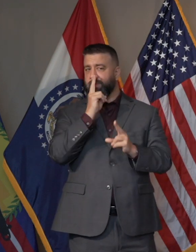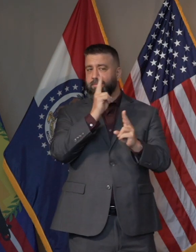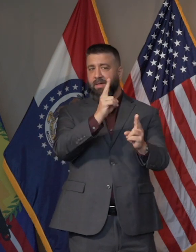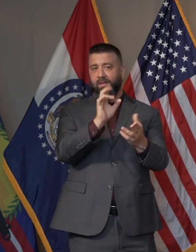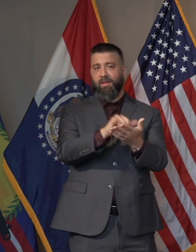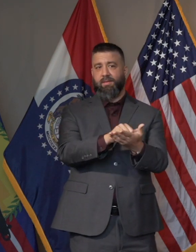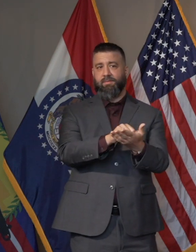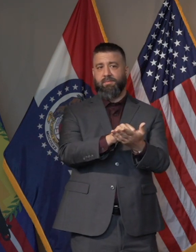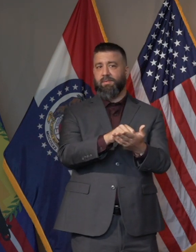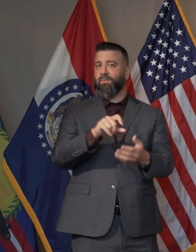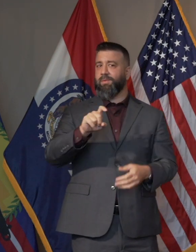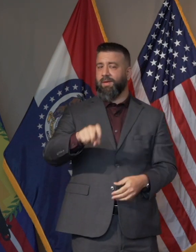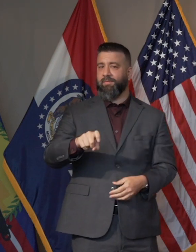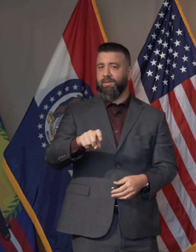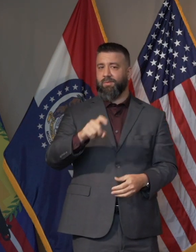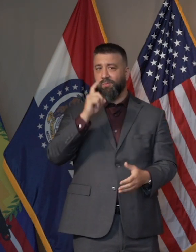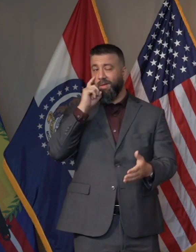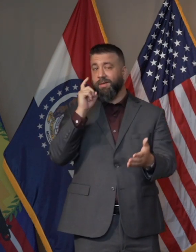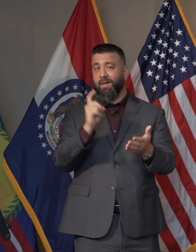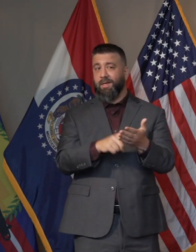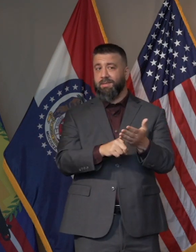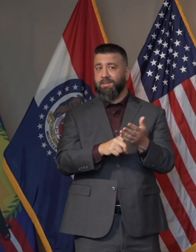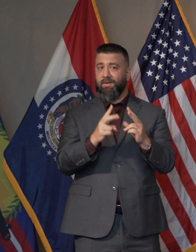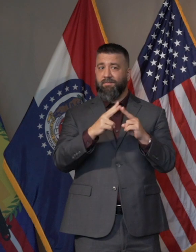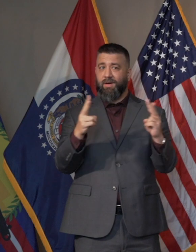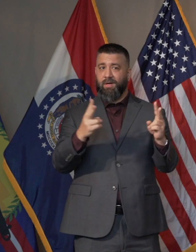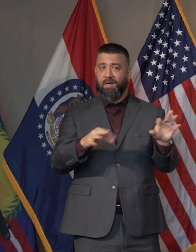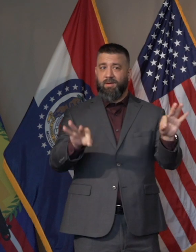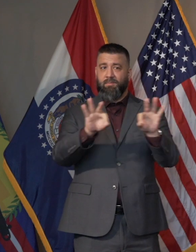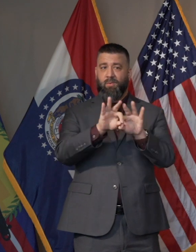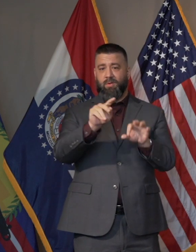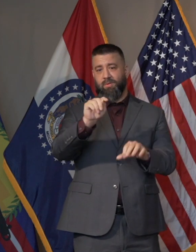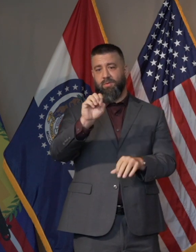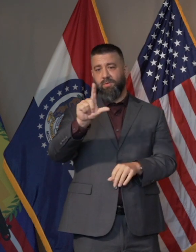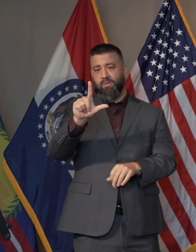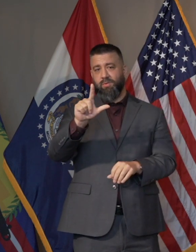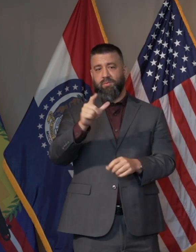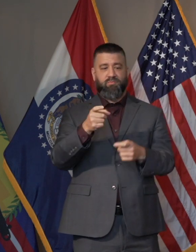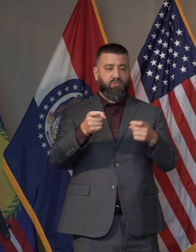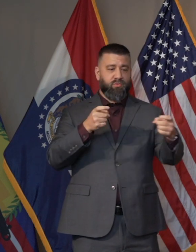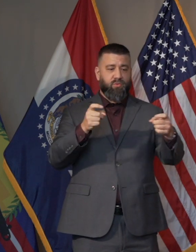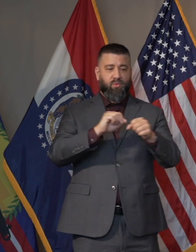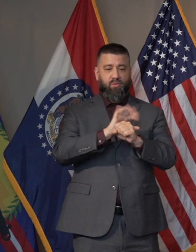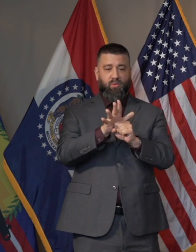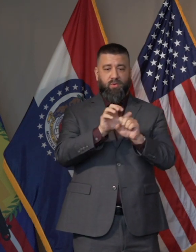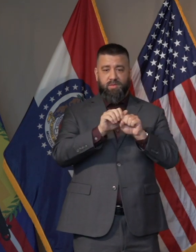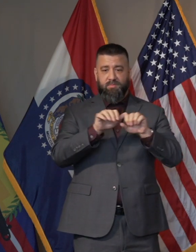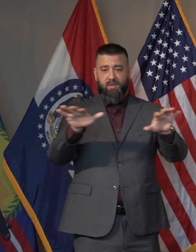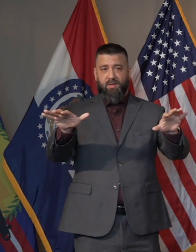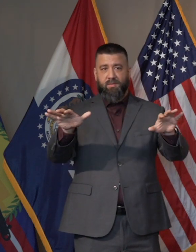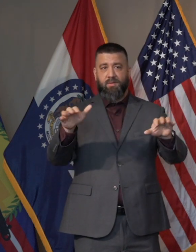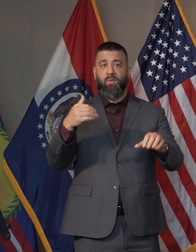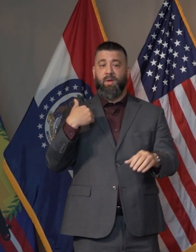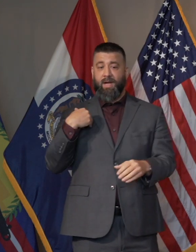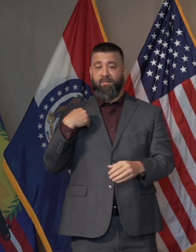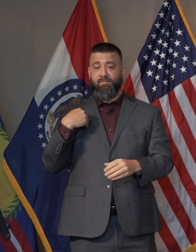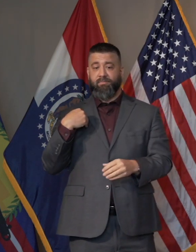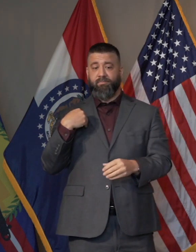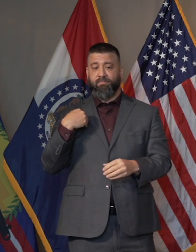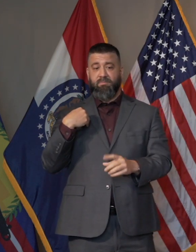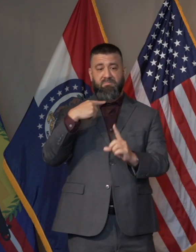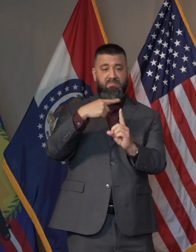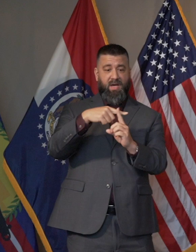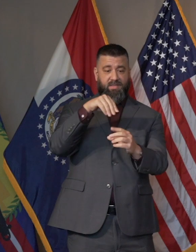it, and we have to recognize it as a very important tool to control the spread of the virus in schools. We have in-school transmission, we have